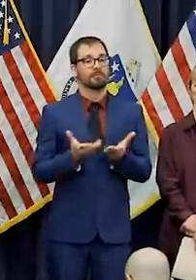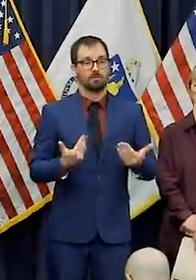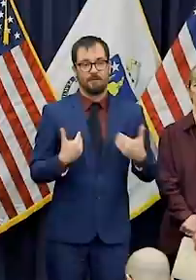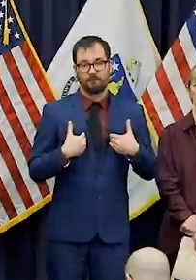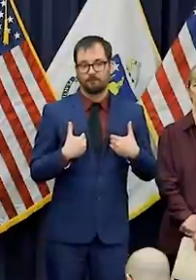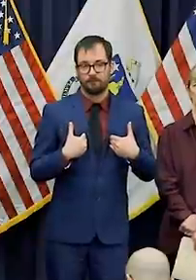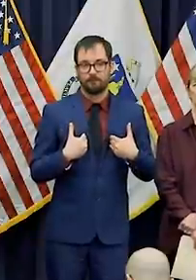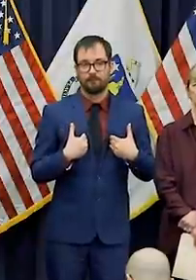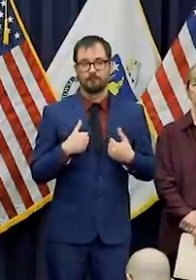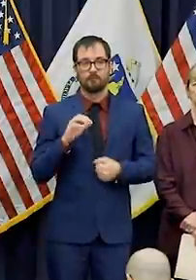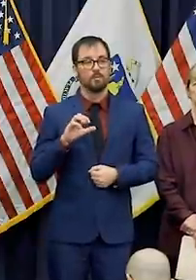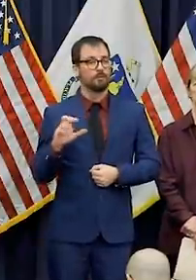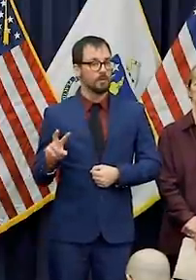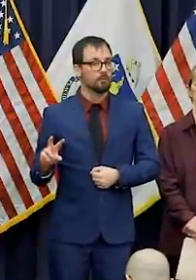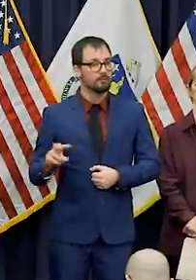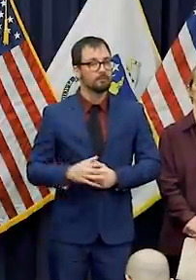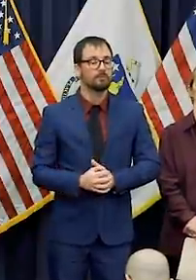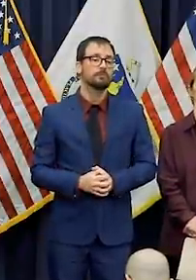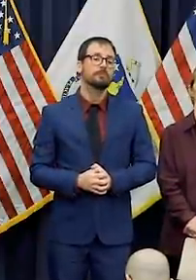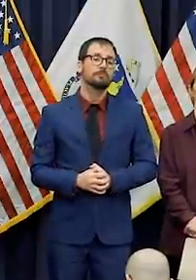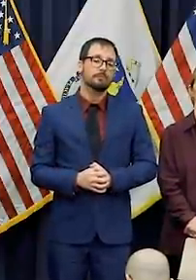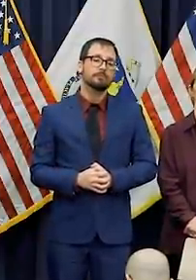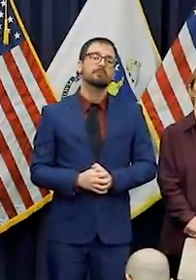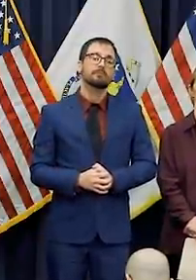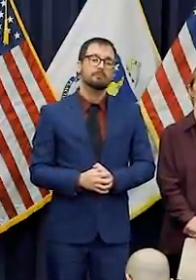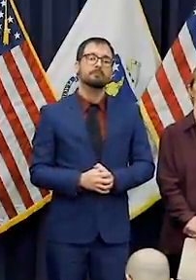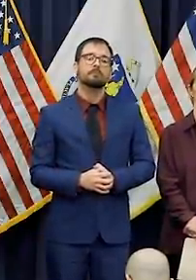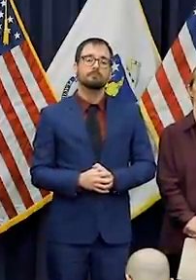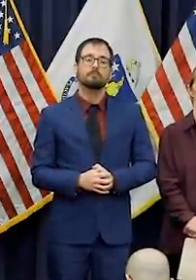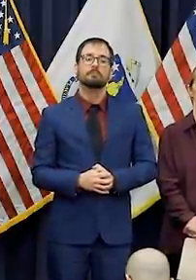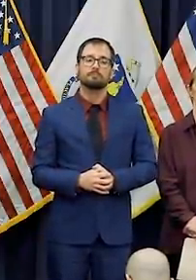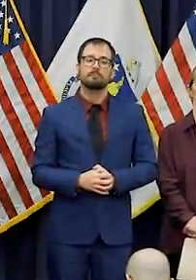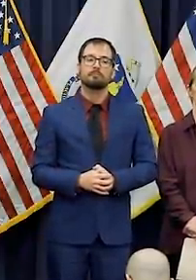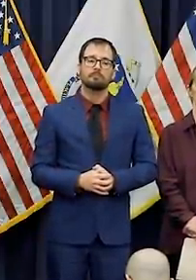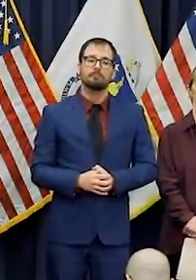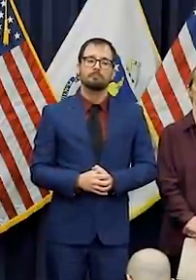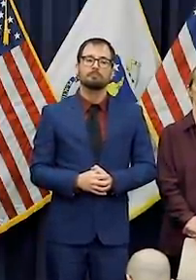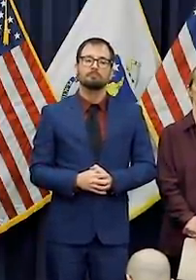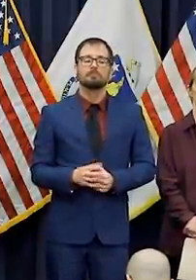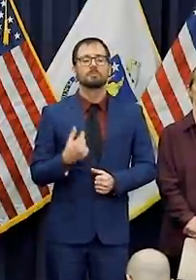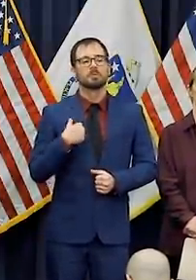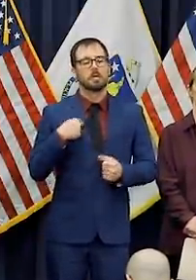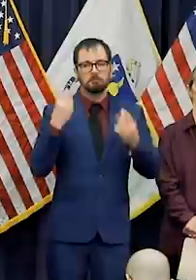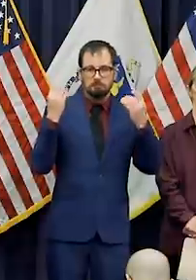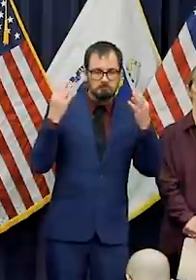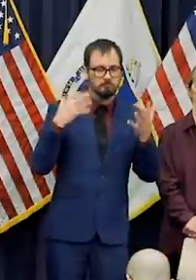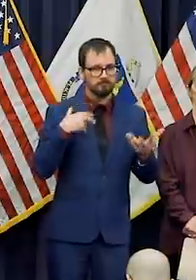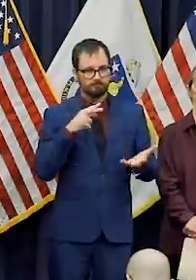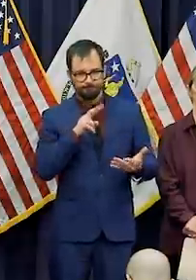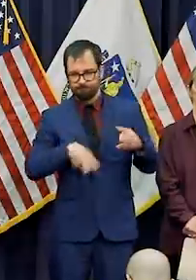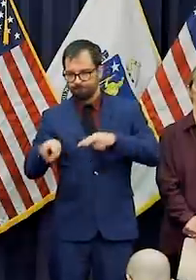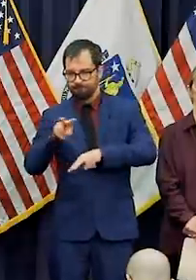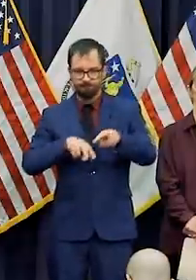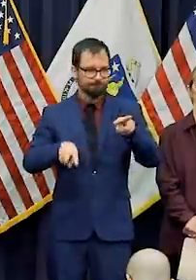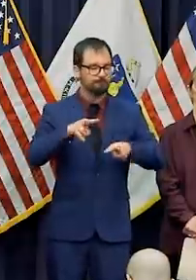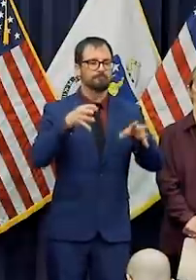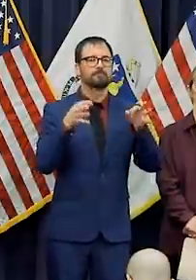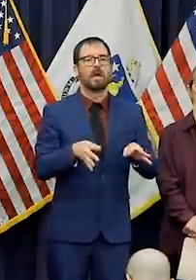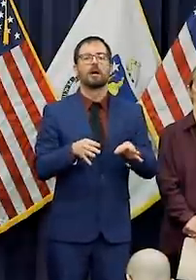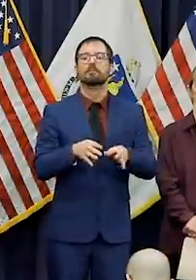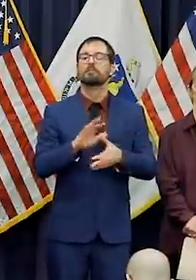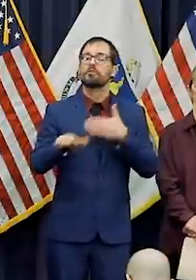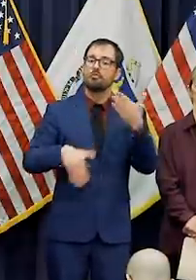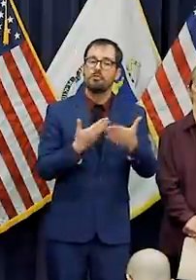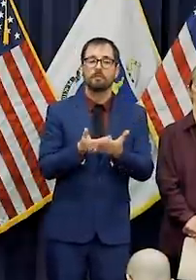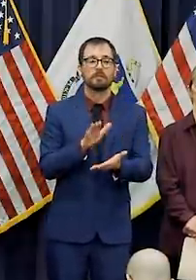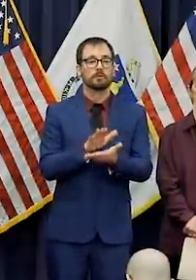staff, I'm ordering a 3-week suspension of school operations for educational purposes at all public and private elementary